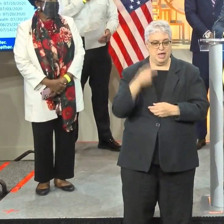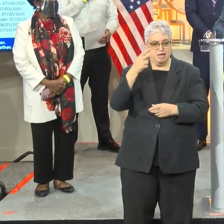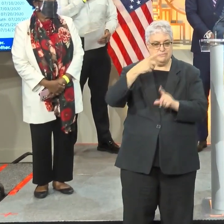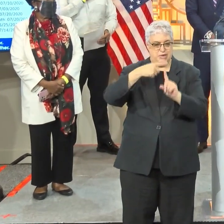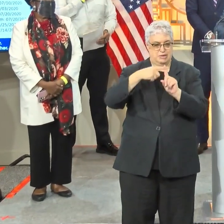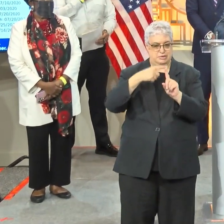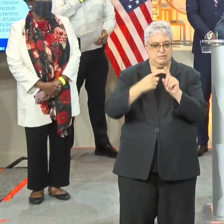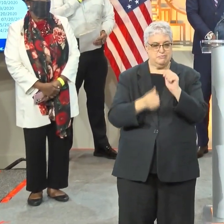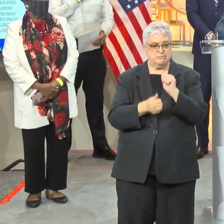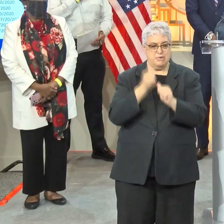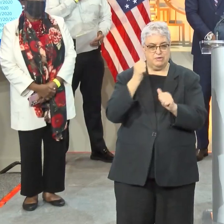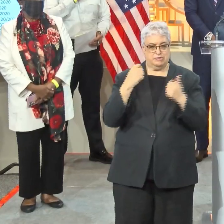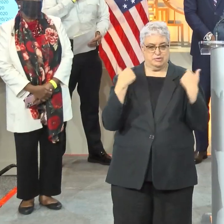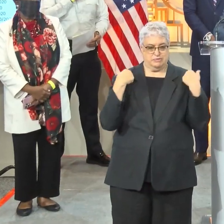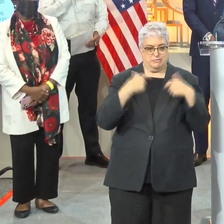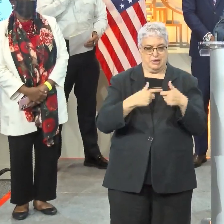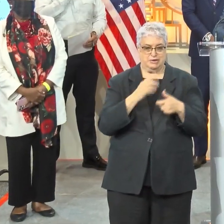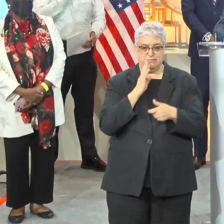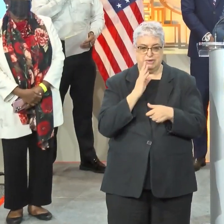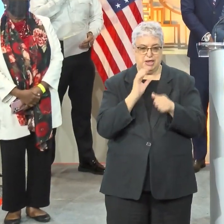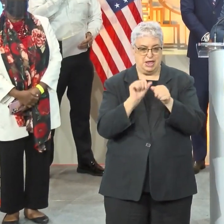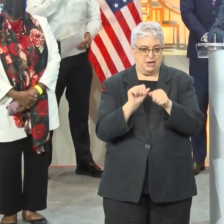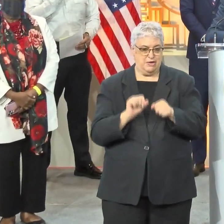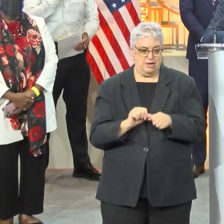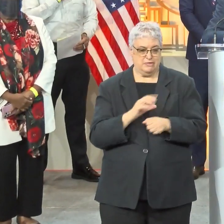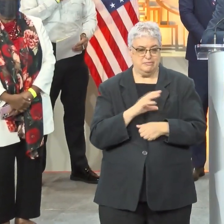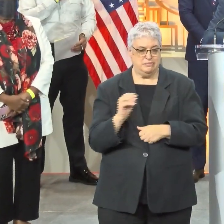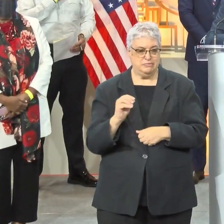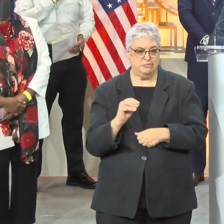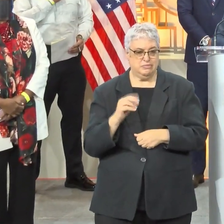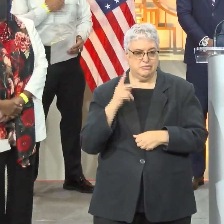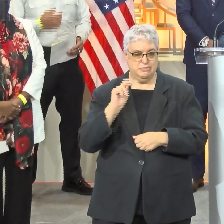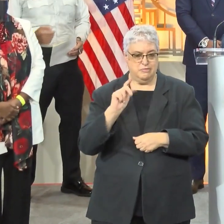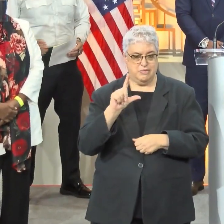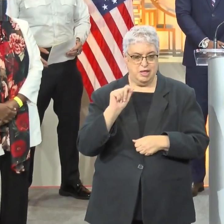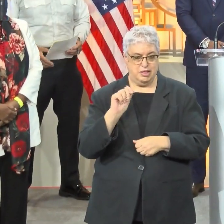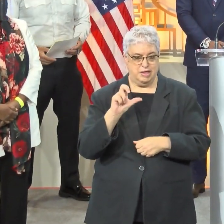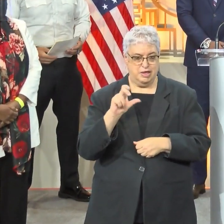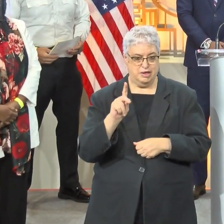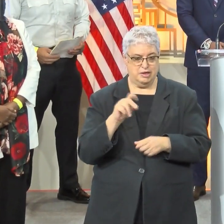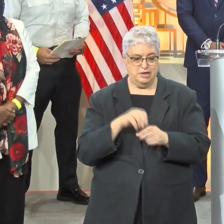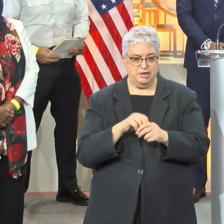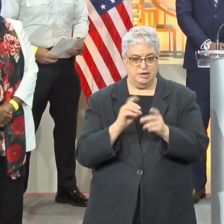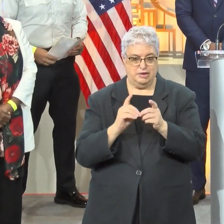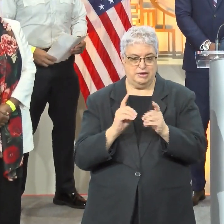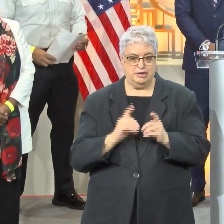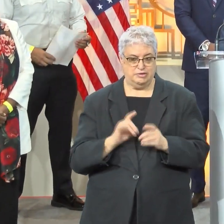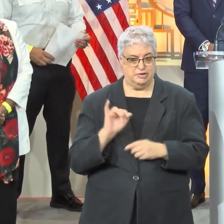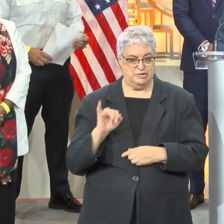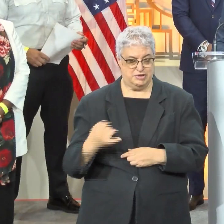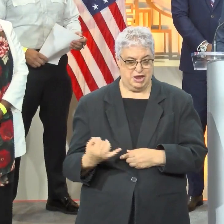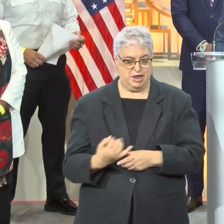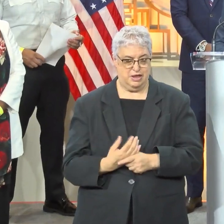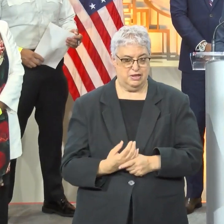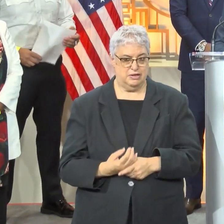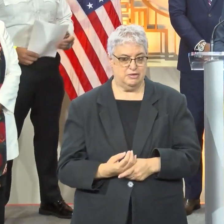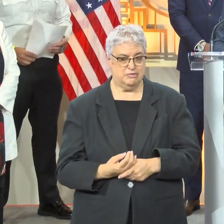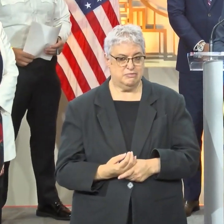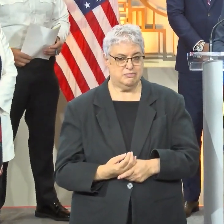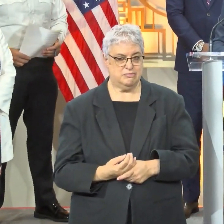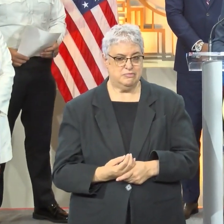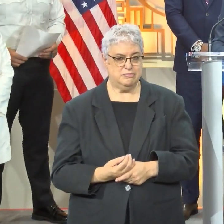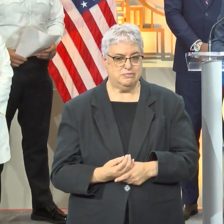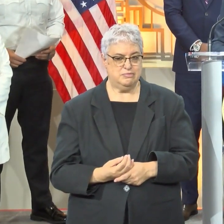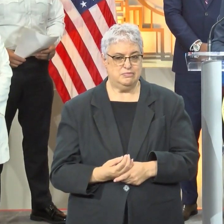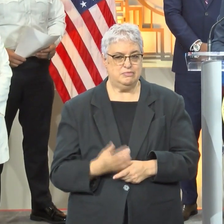majority Hispanic communities. And Councilmember Pollack, I believe they were in District J over the